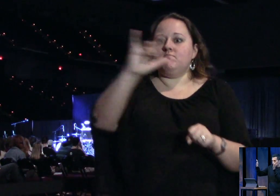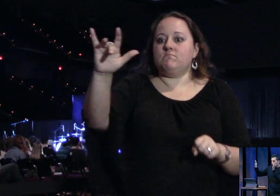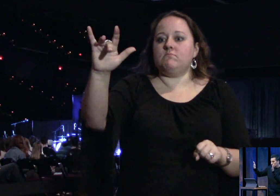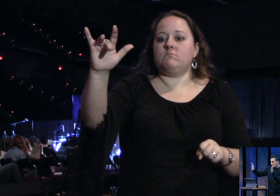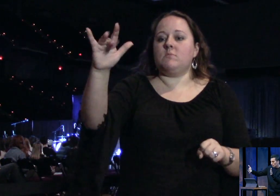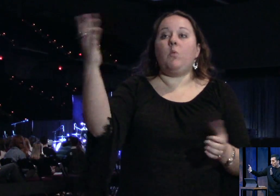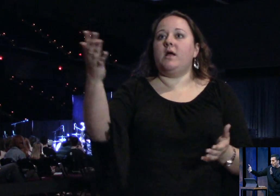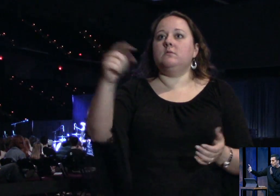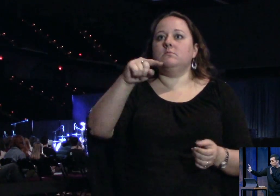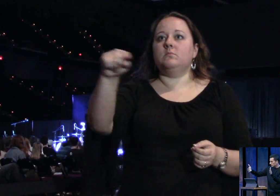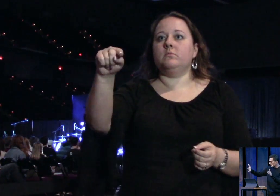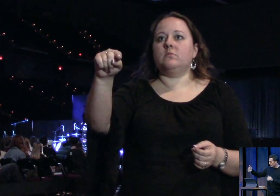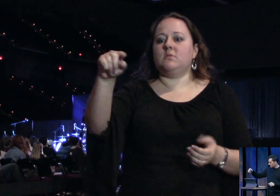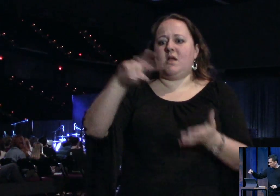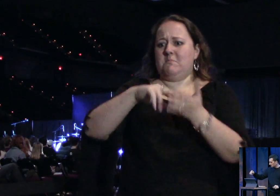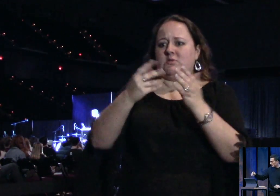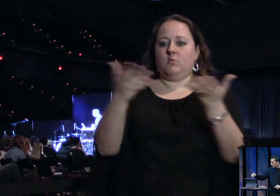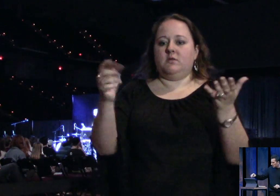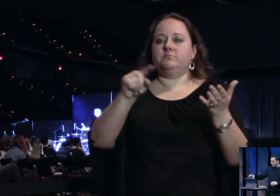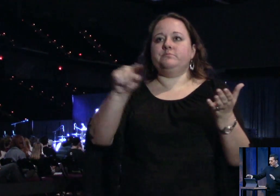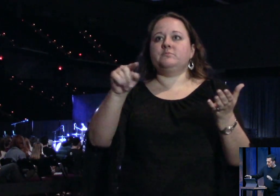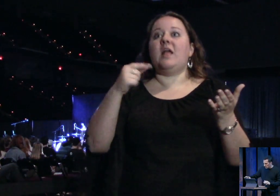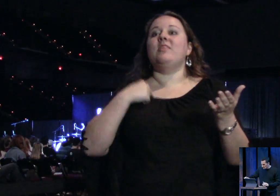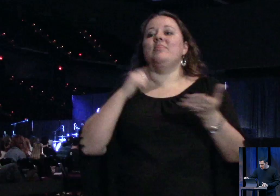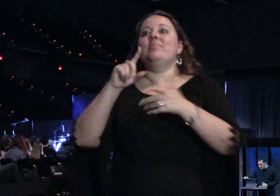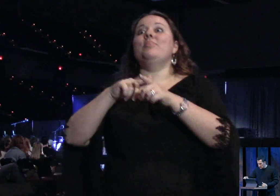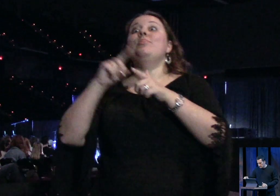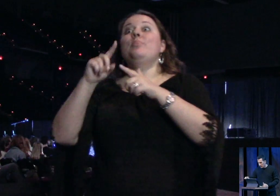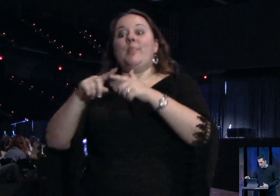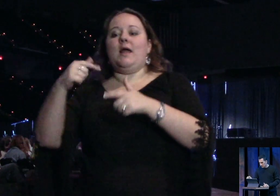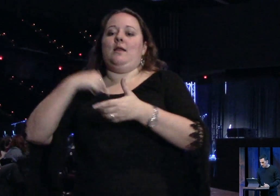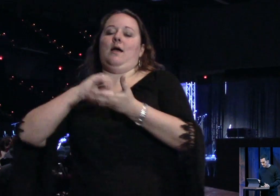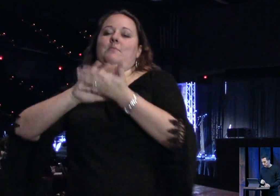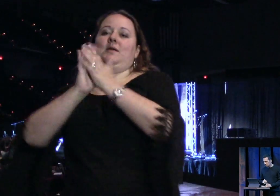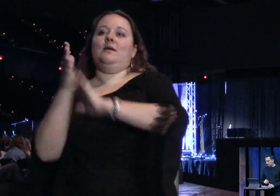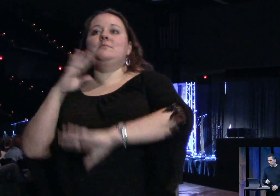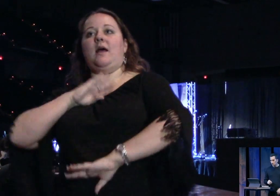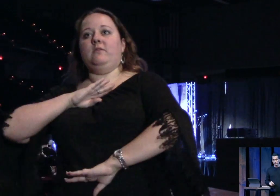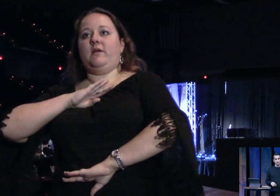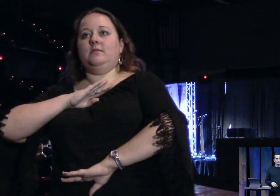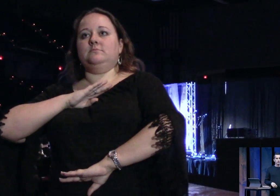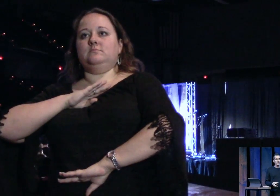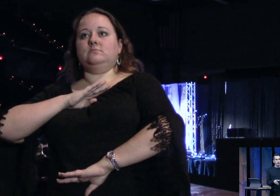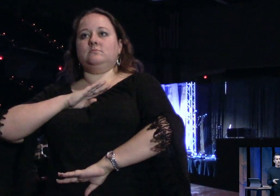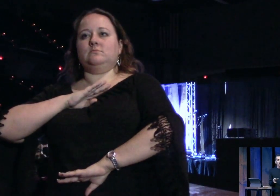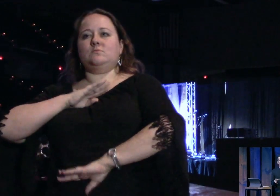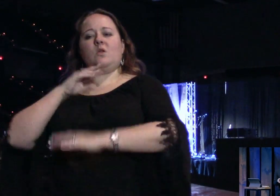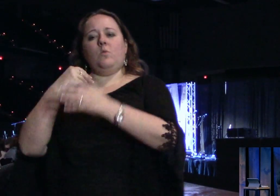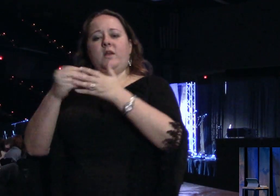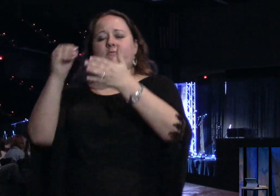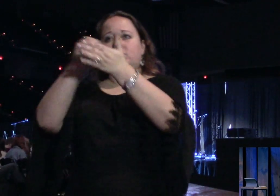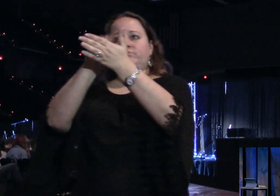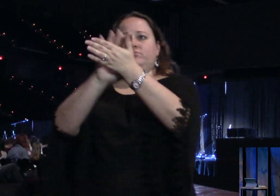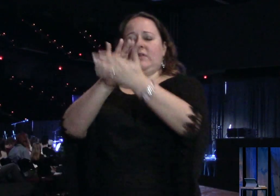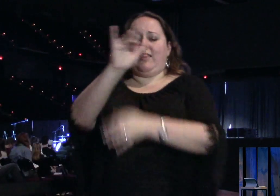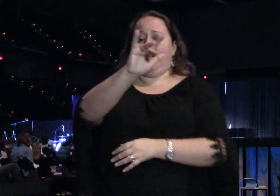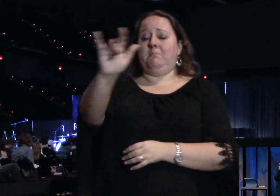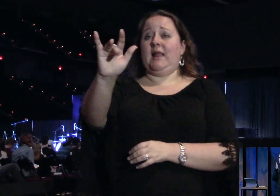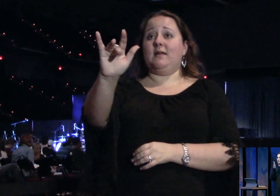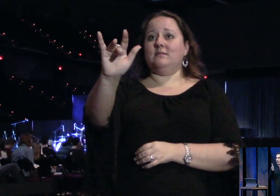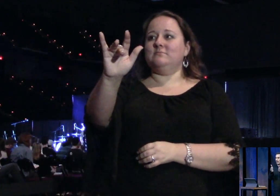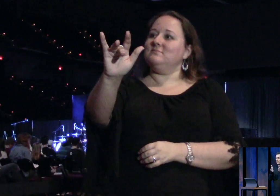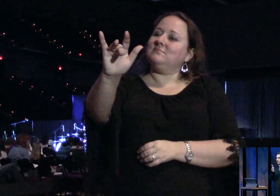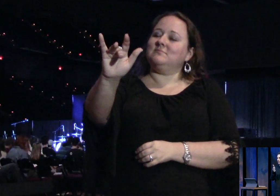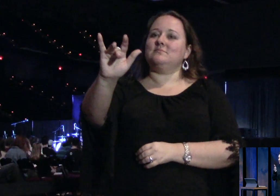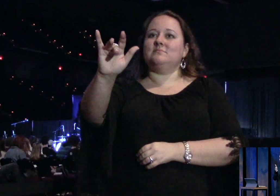just what? Then I will be satisfied. Okay? Whatever you put in